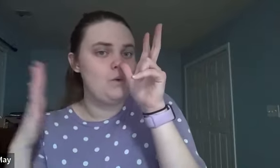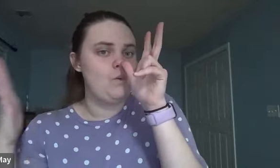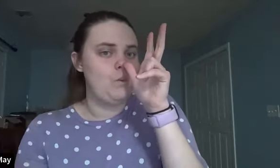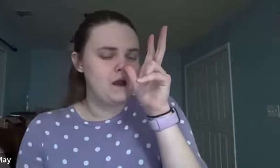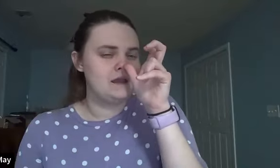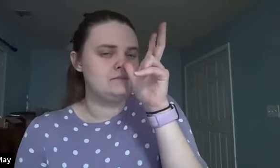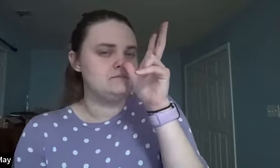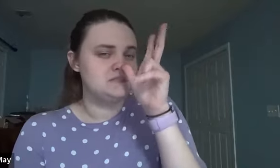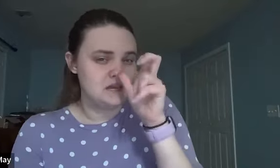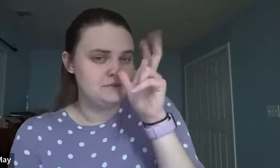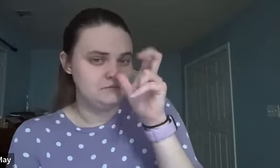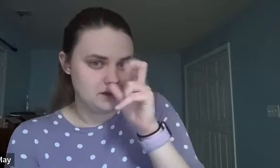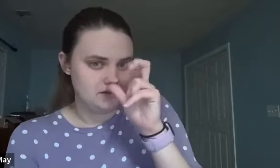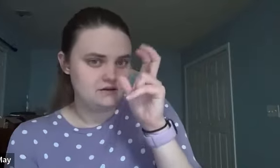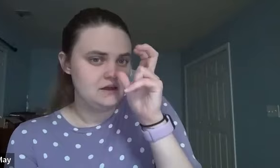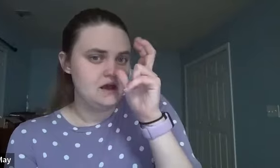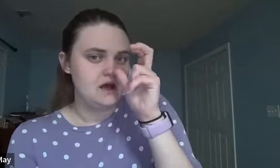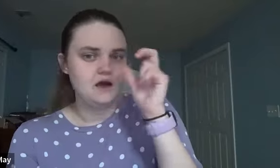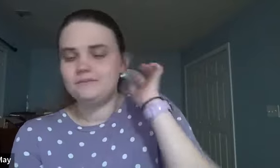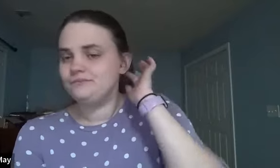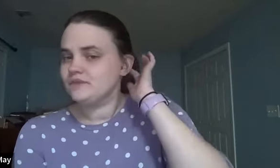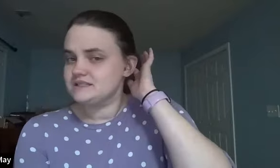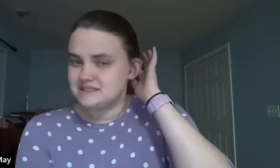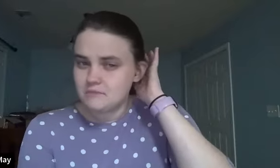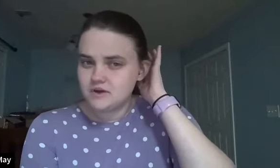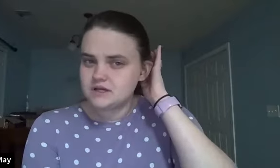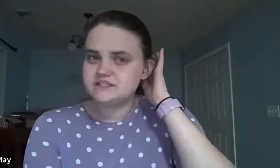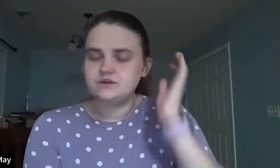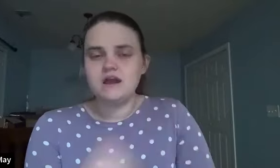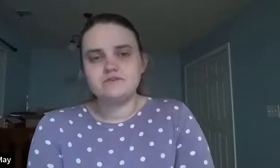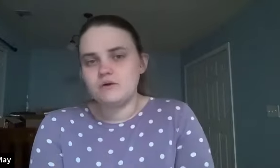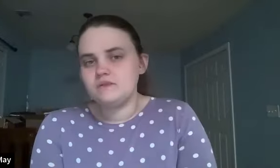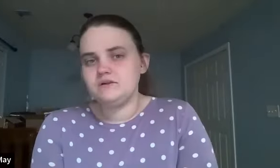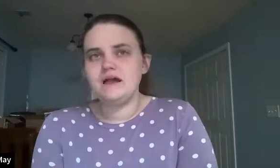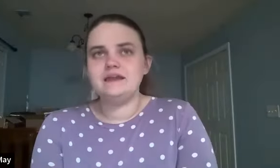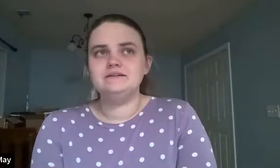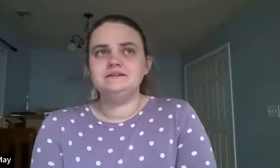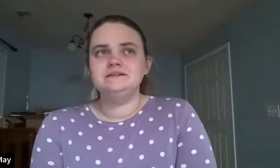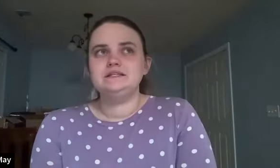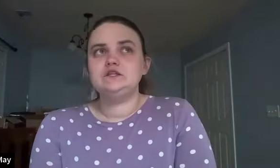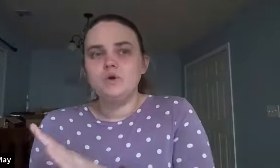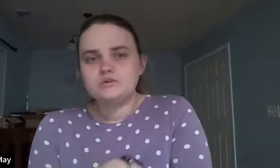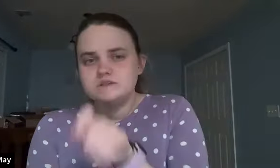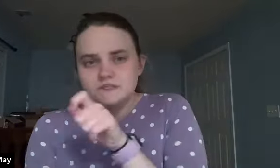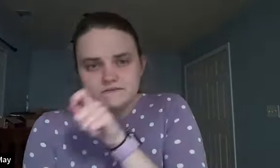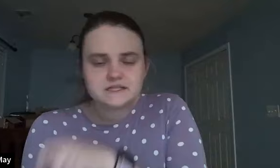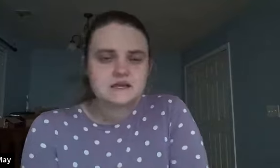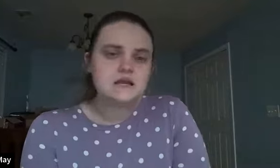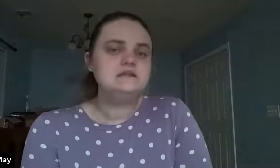general, wide type of bug. Some bugs do have their own little like local specific signs